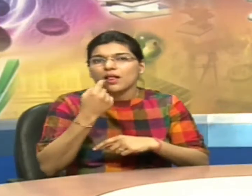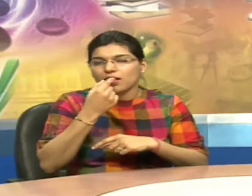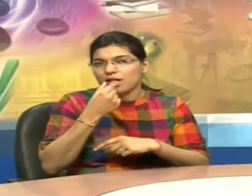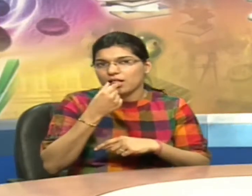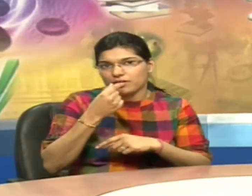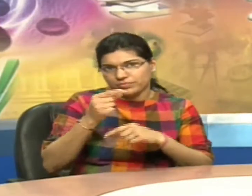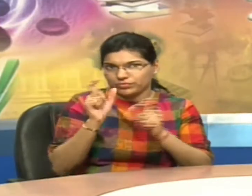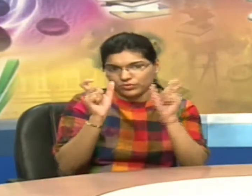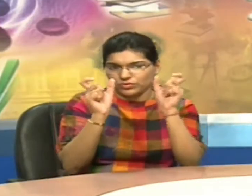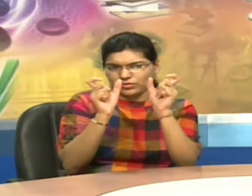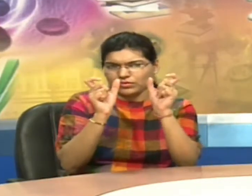plus tongue.